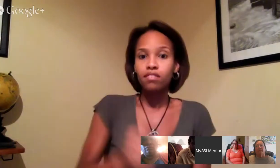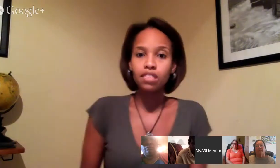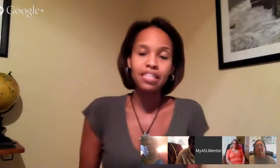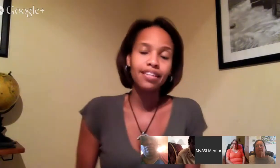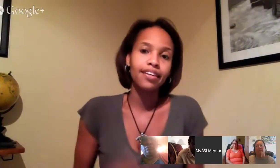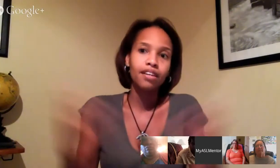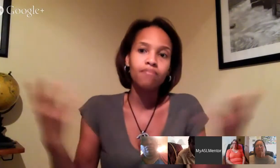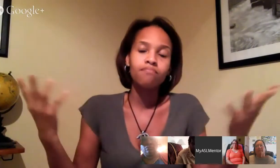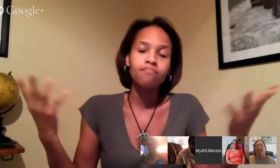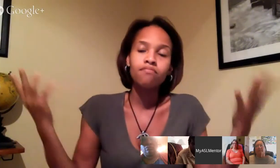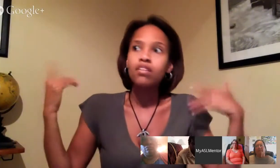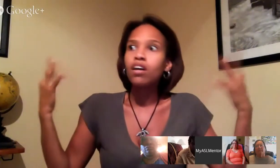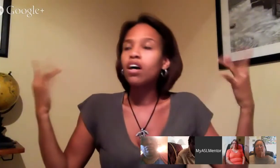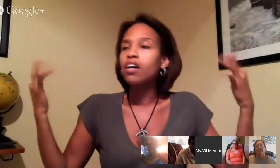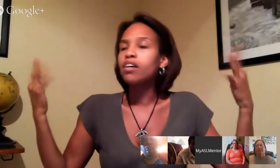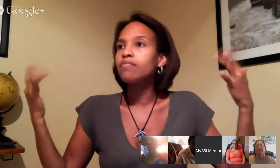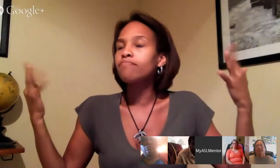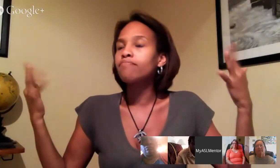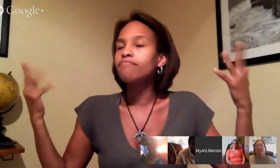something, somebody said,